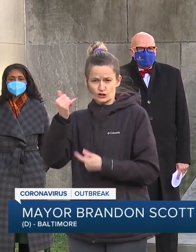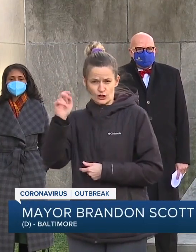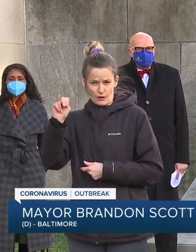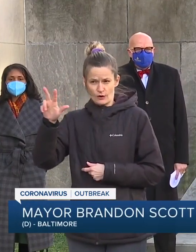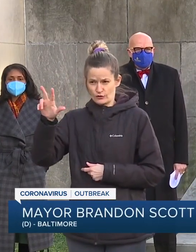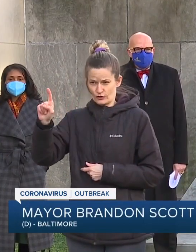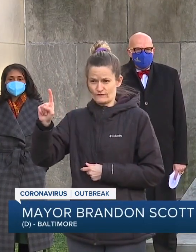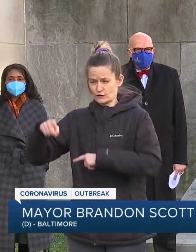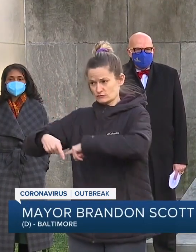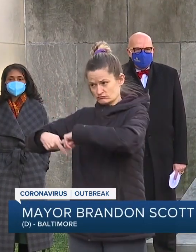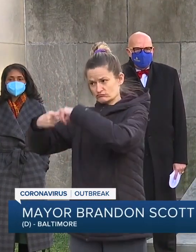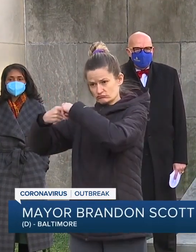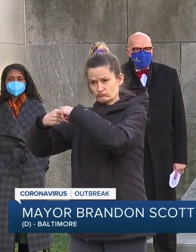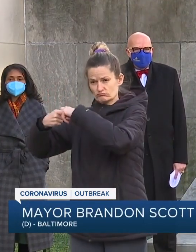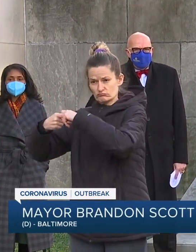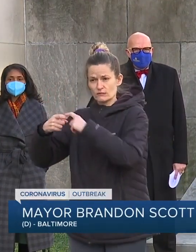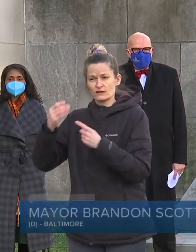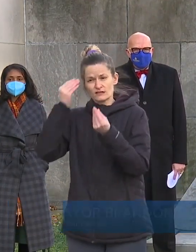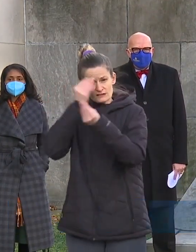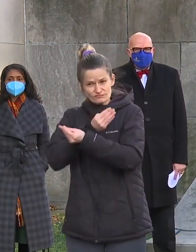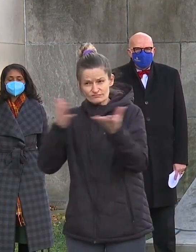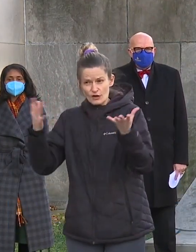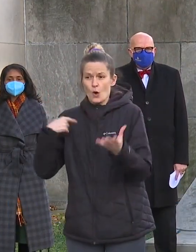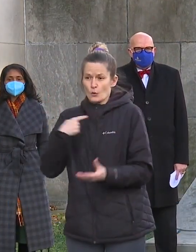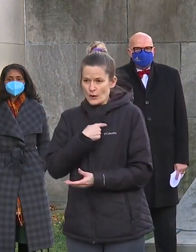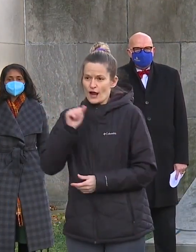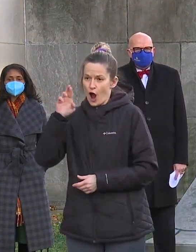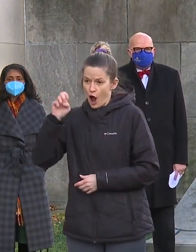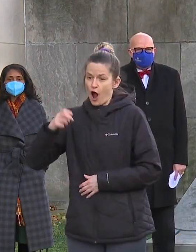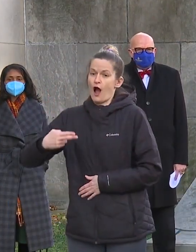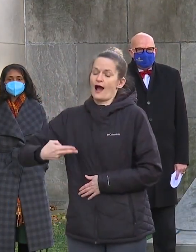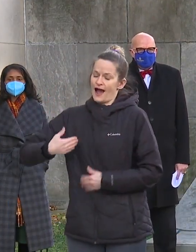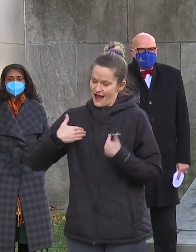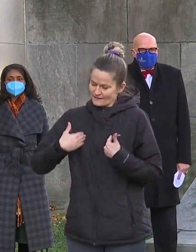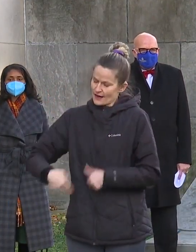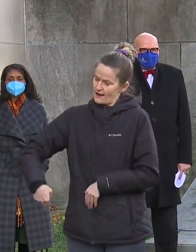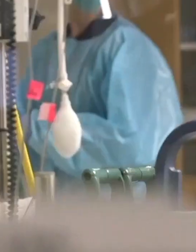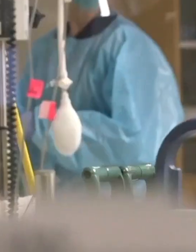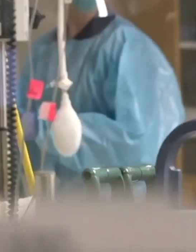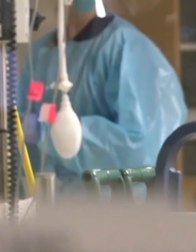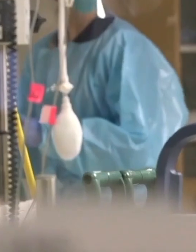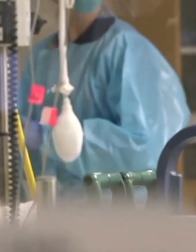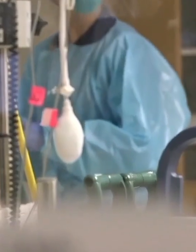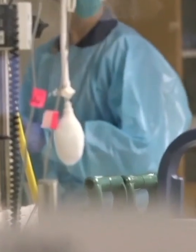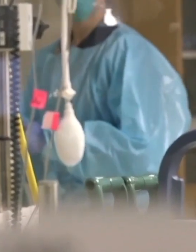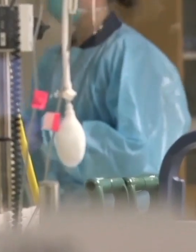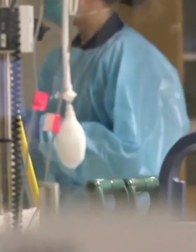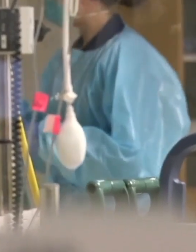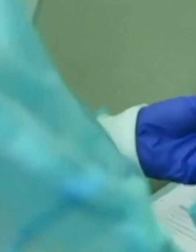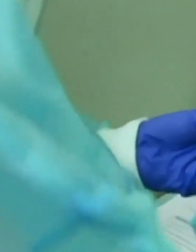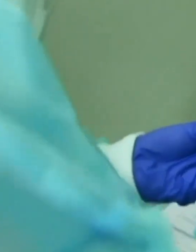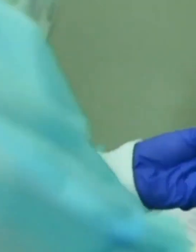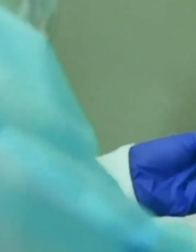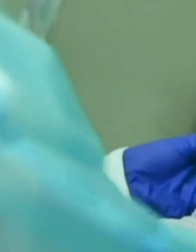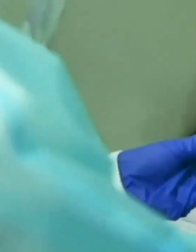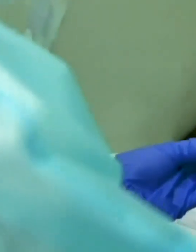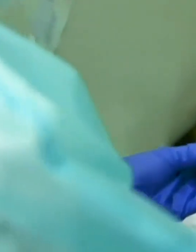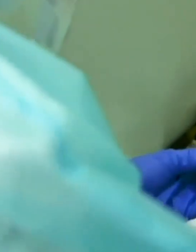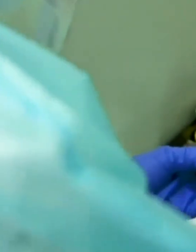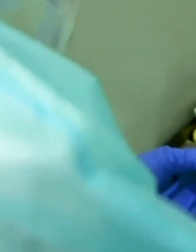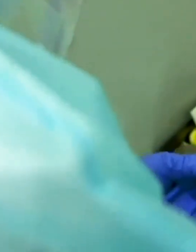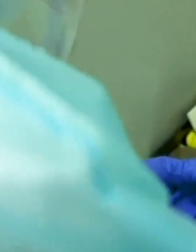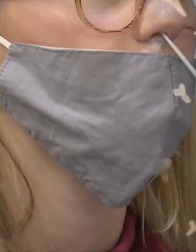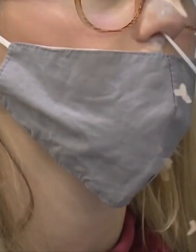experiencing high community transmission. Mayor Brandon Scott is worried, anticipating a winter surge with an increase in